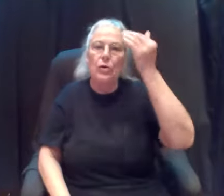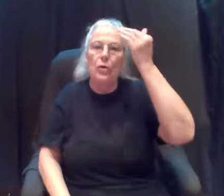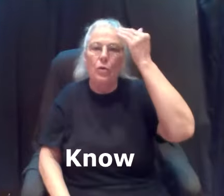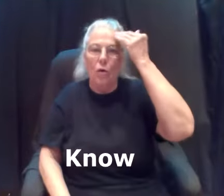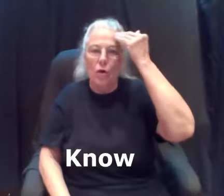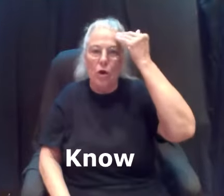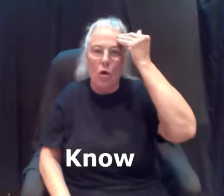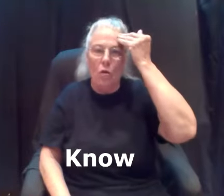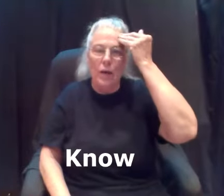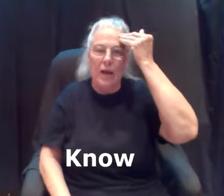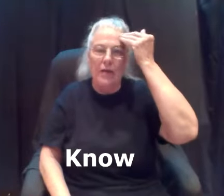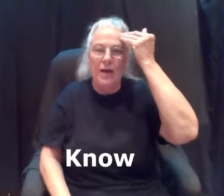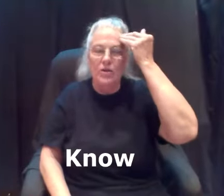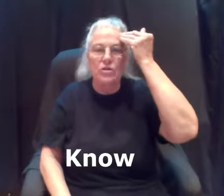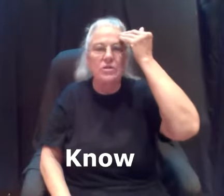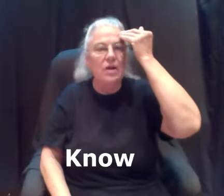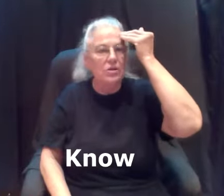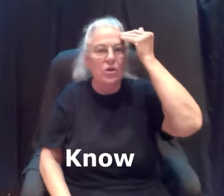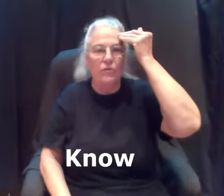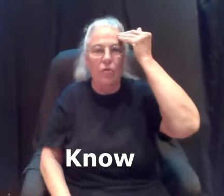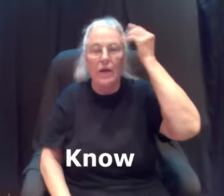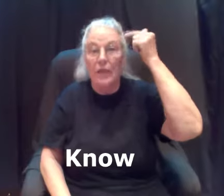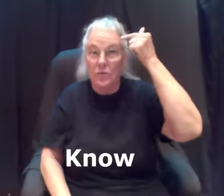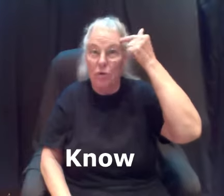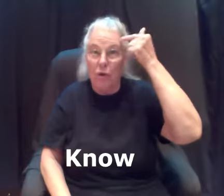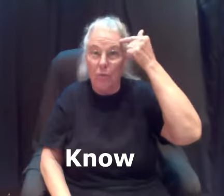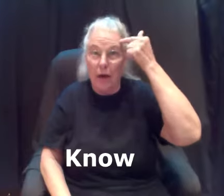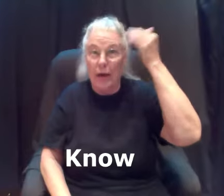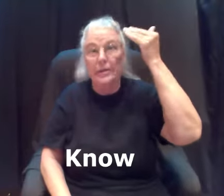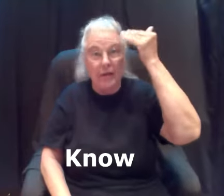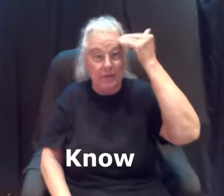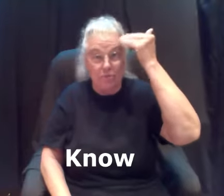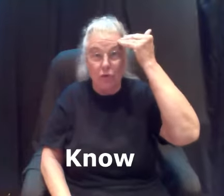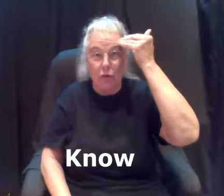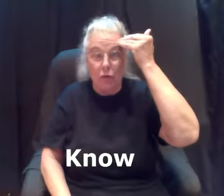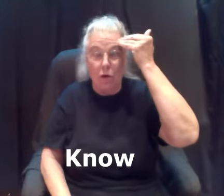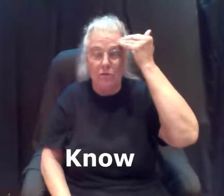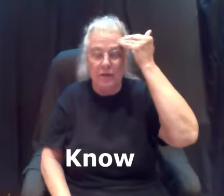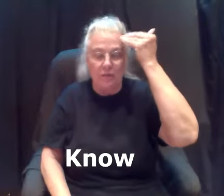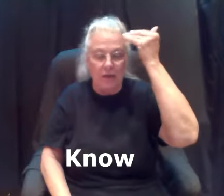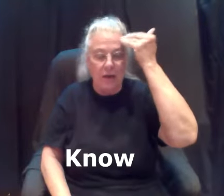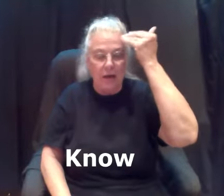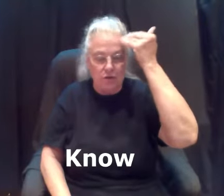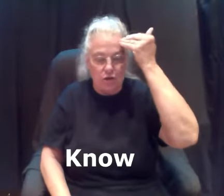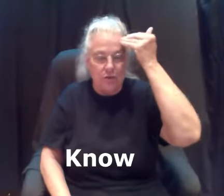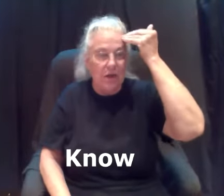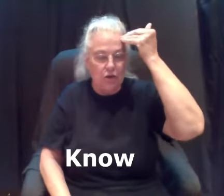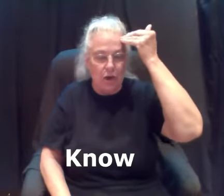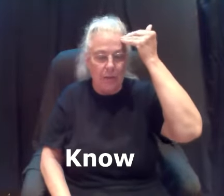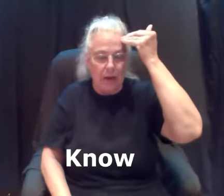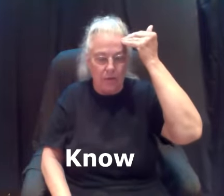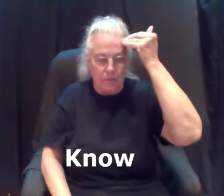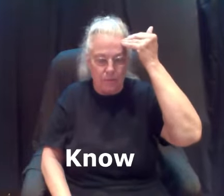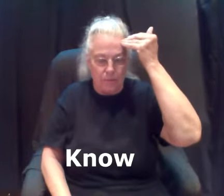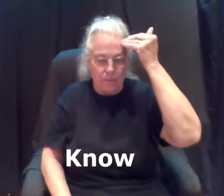New or no, and that is just touching the forehead. That's where your brain is. So you know something. Just touch it up here.